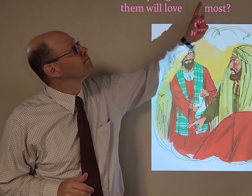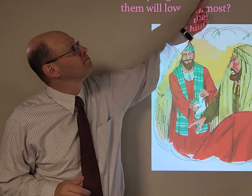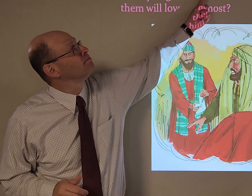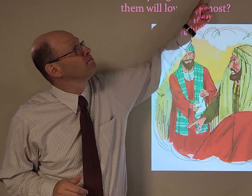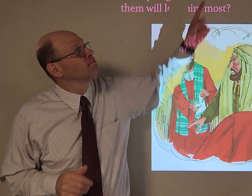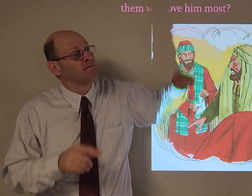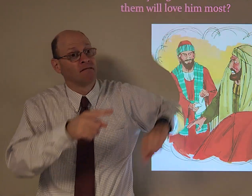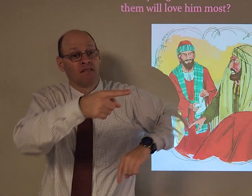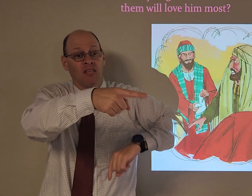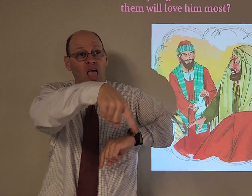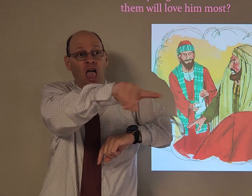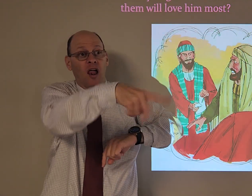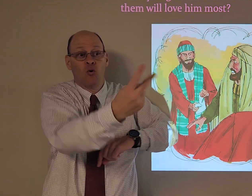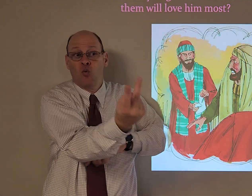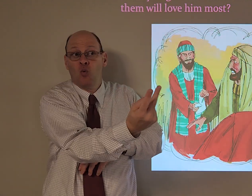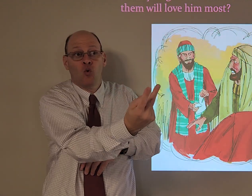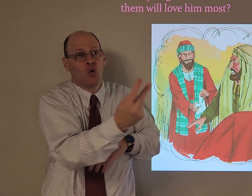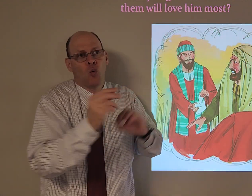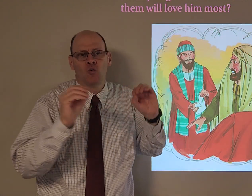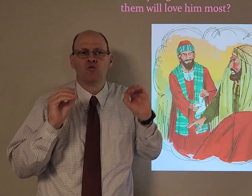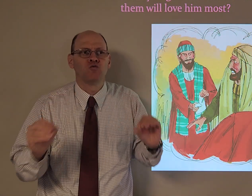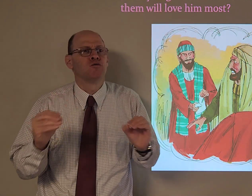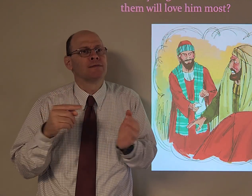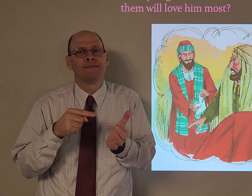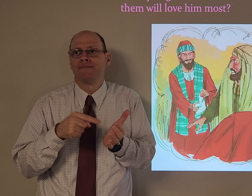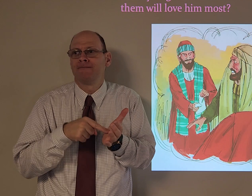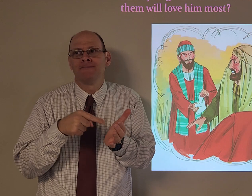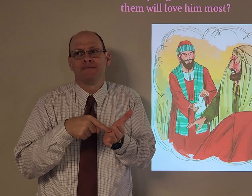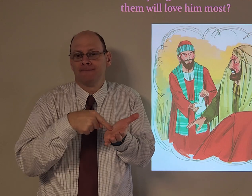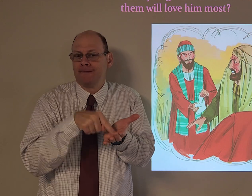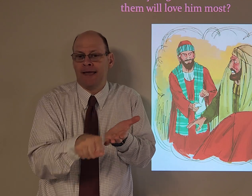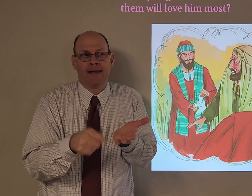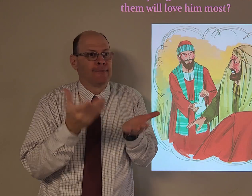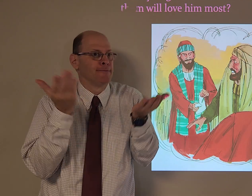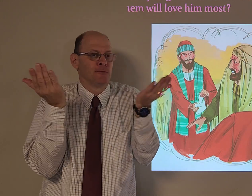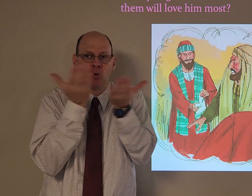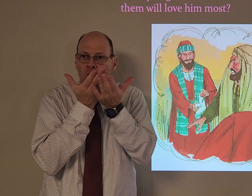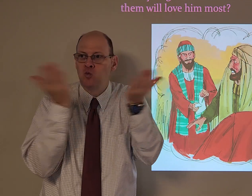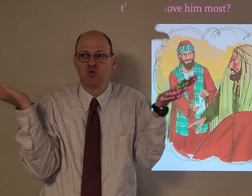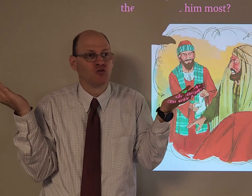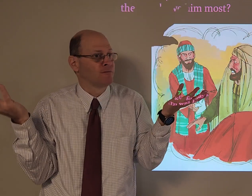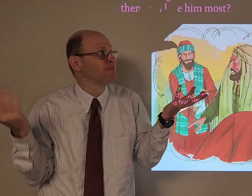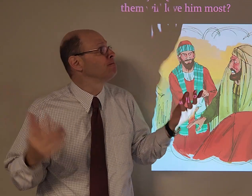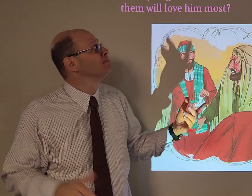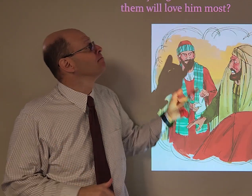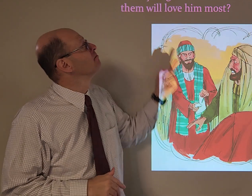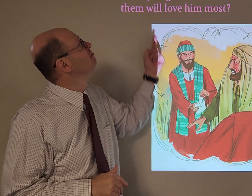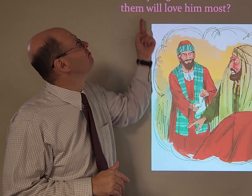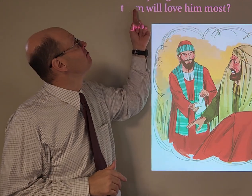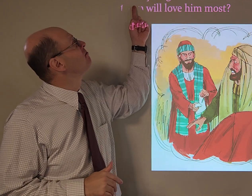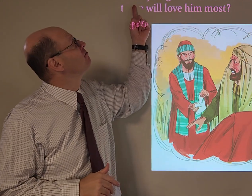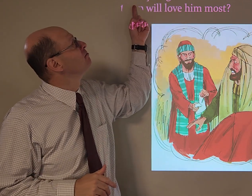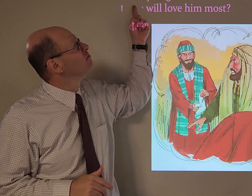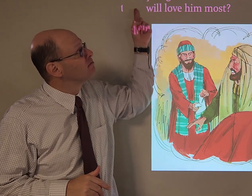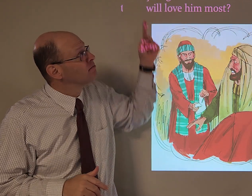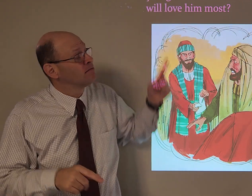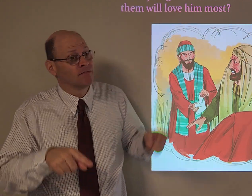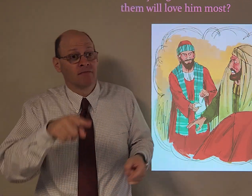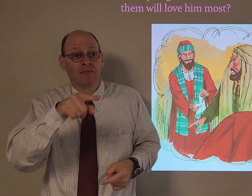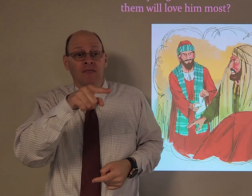Verse 42. And when they had nothing to pay, he frankly